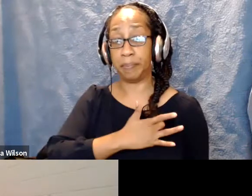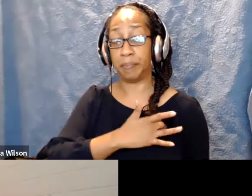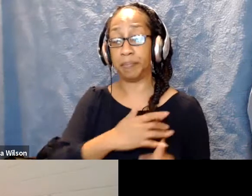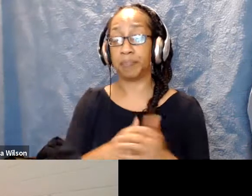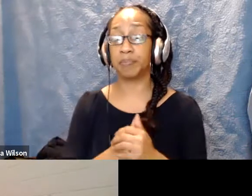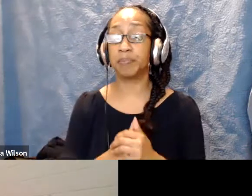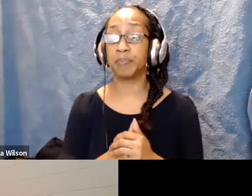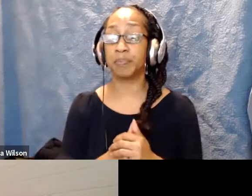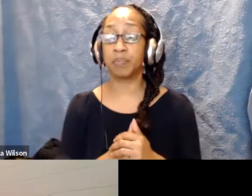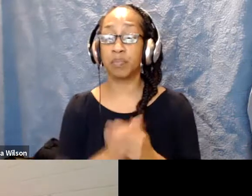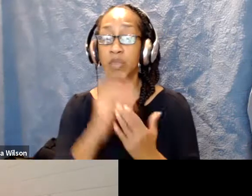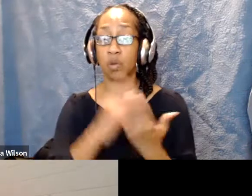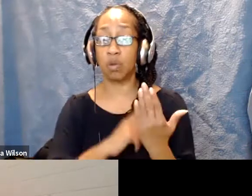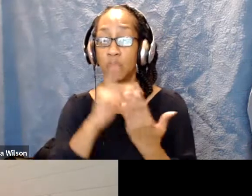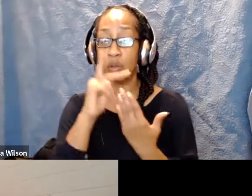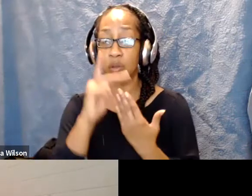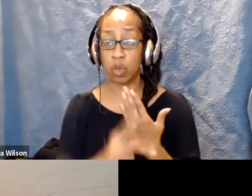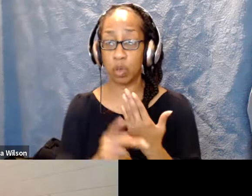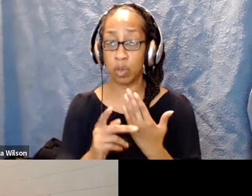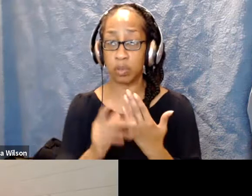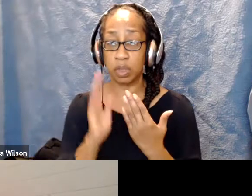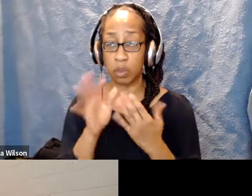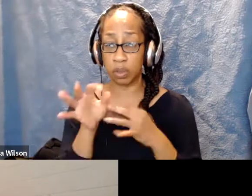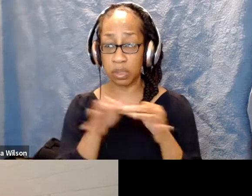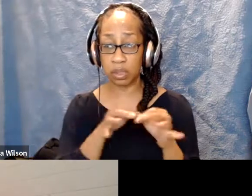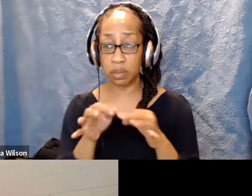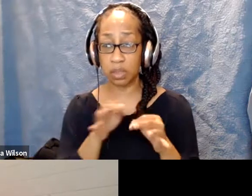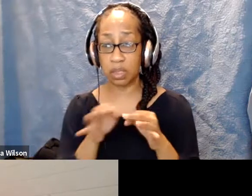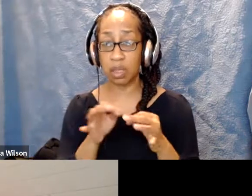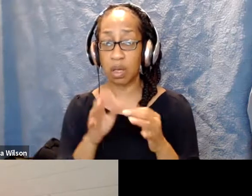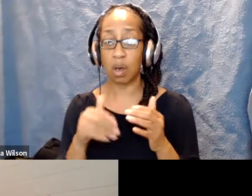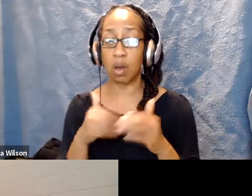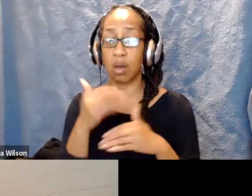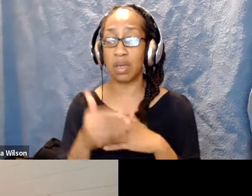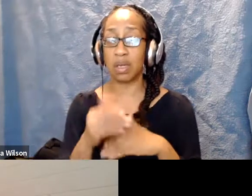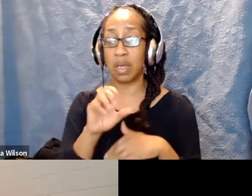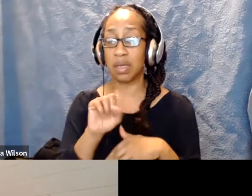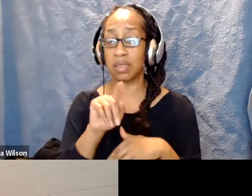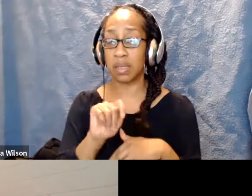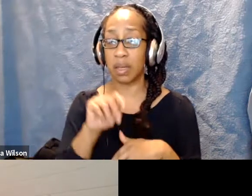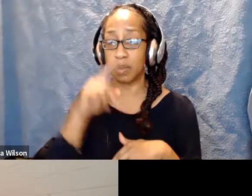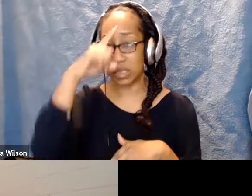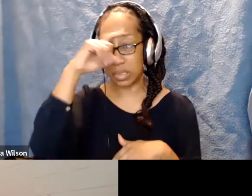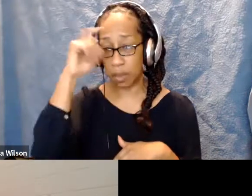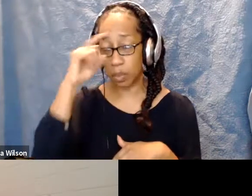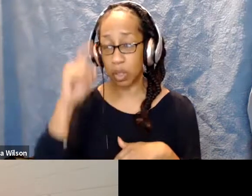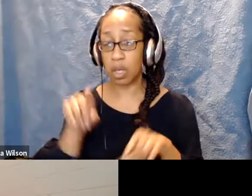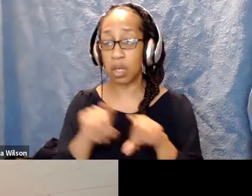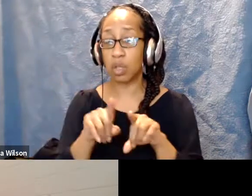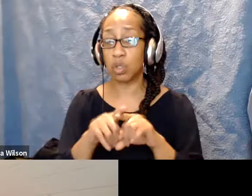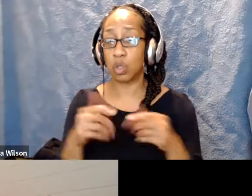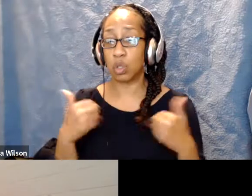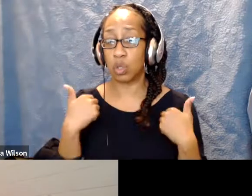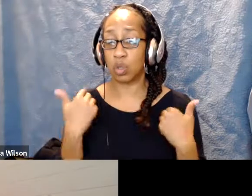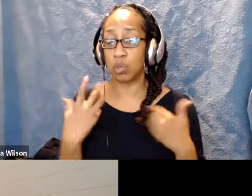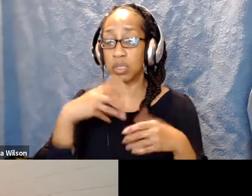So the programs that I'm going to speak about are our Next Step Summer Program, Youth Leadership Forum, and then our participation in the